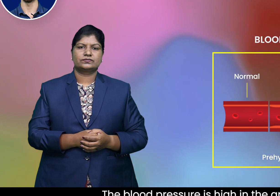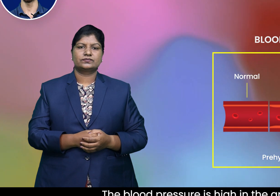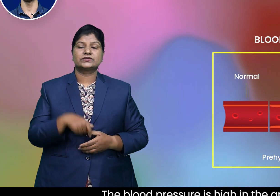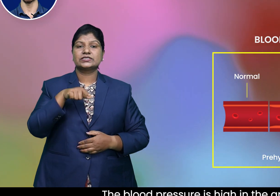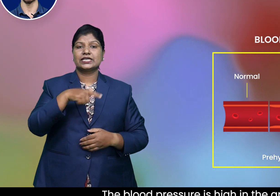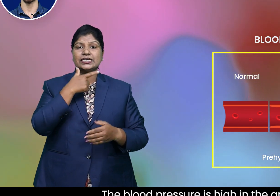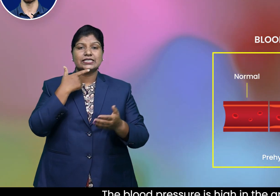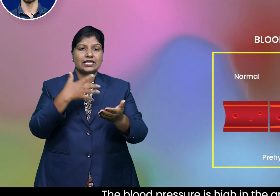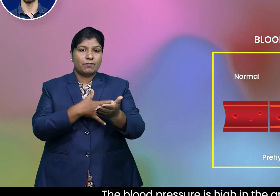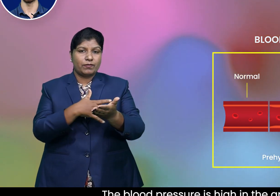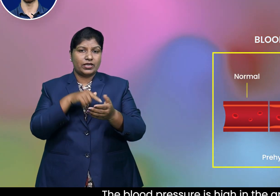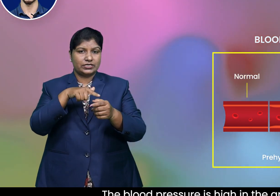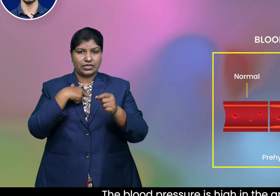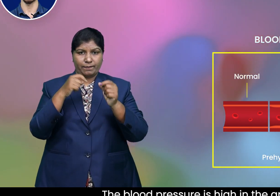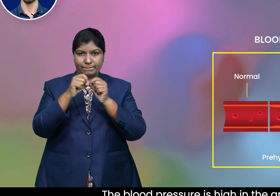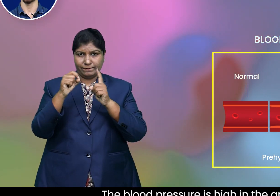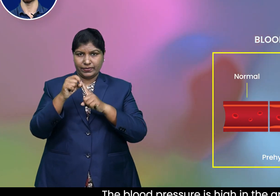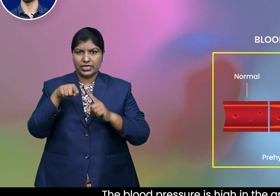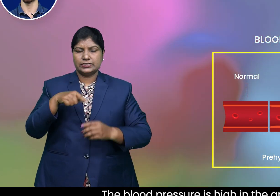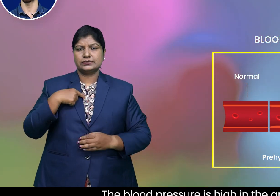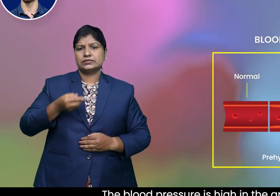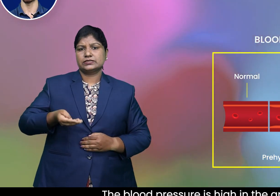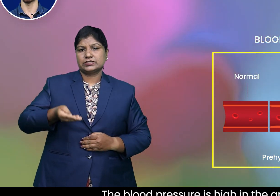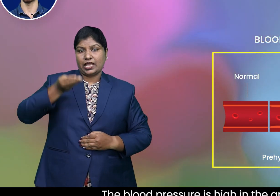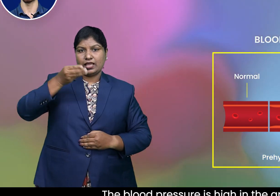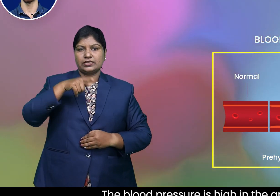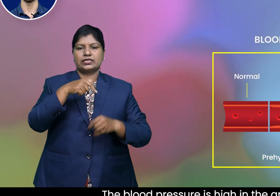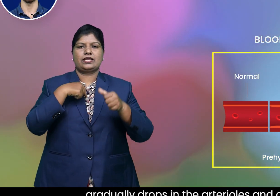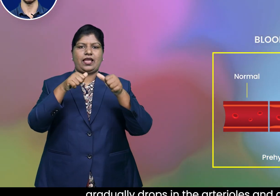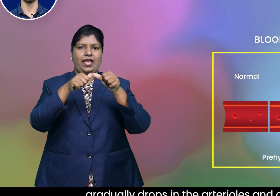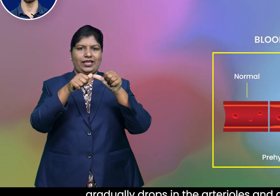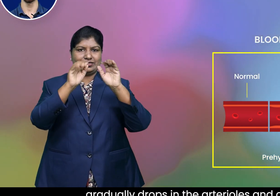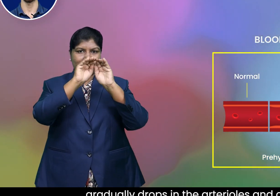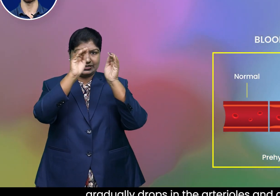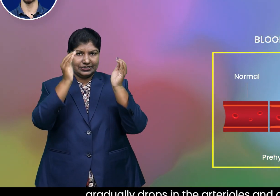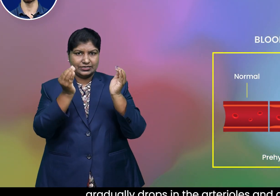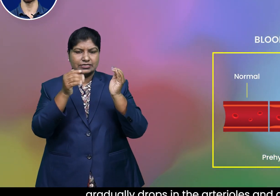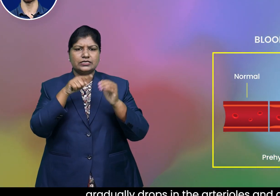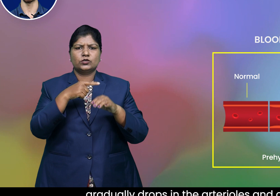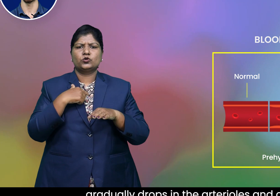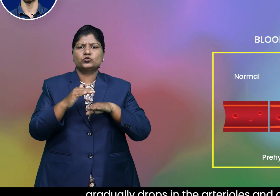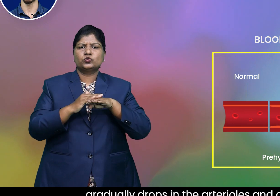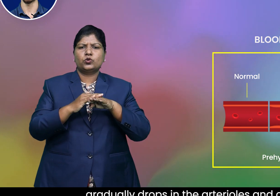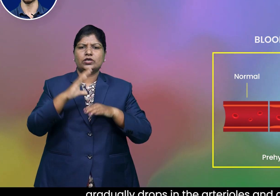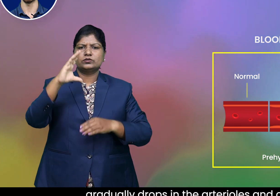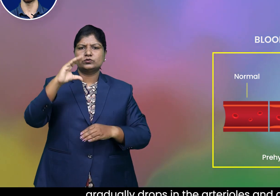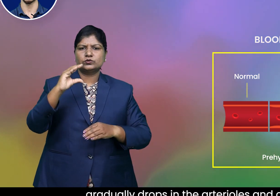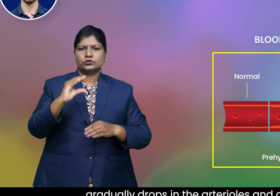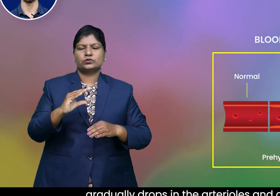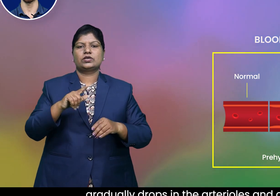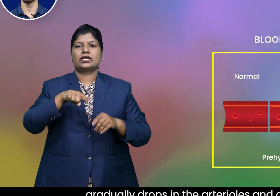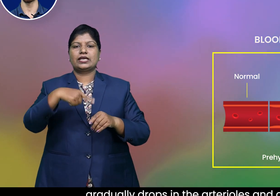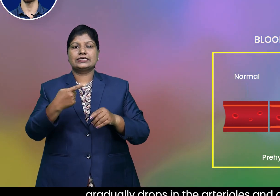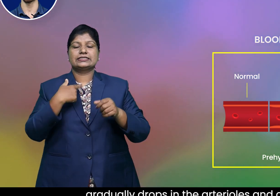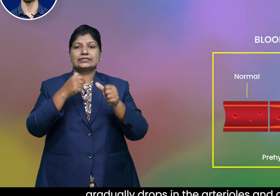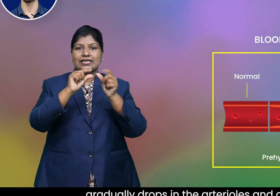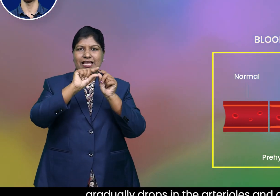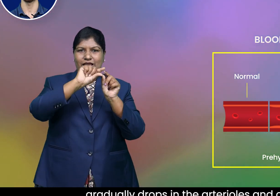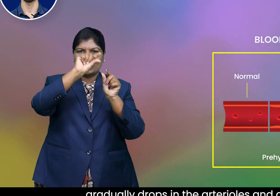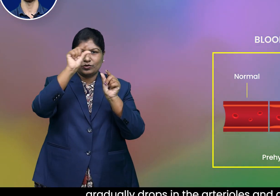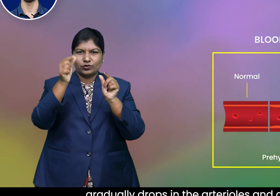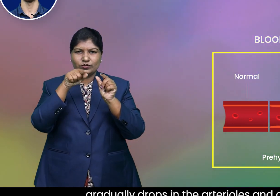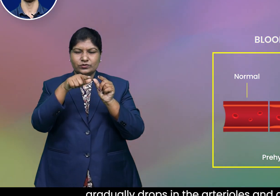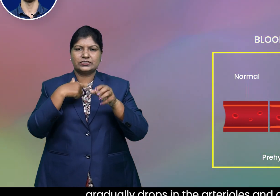The blood pressure is high in the arteries, gradually drops in the arterioles and